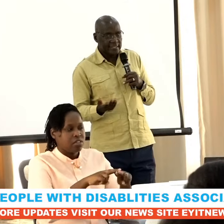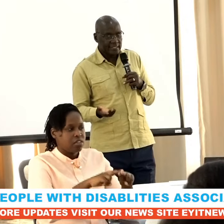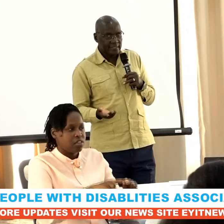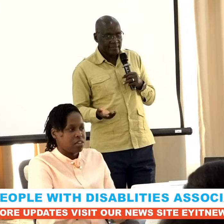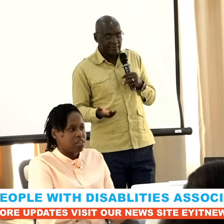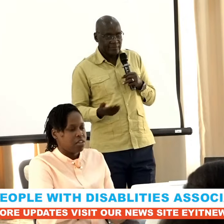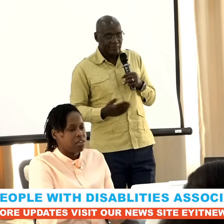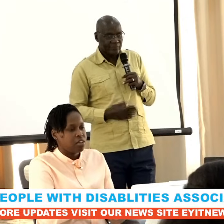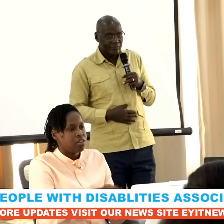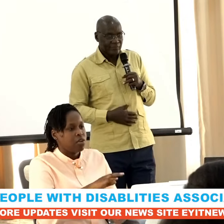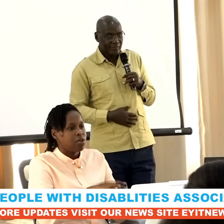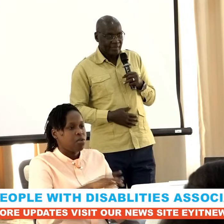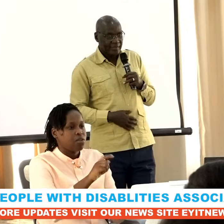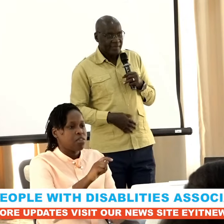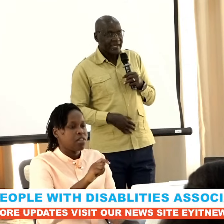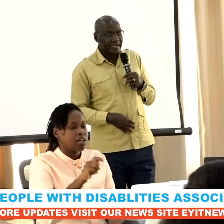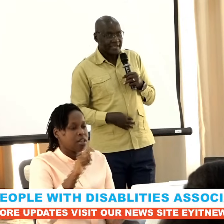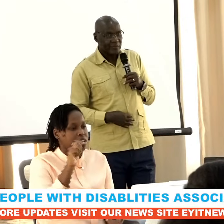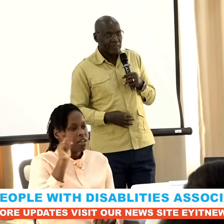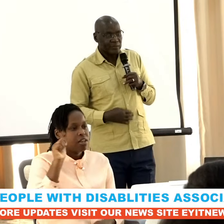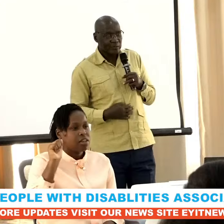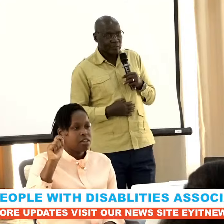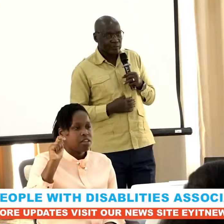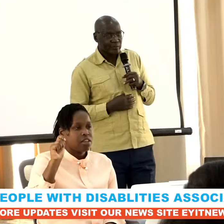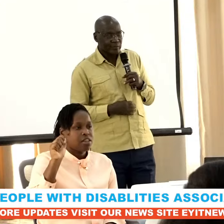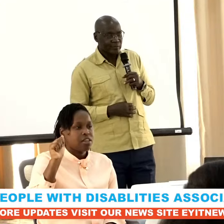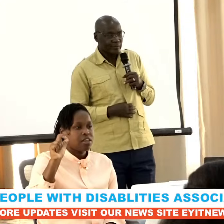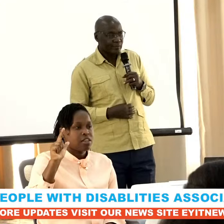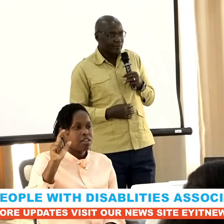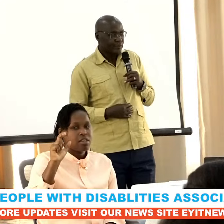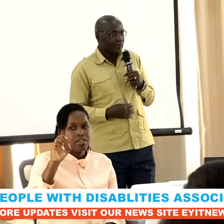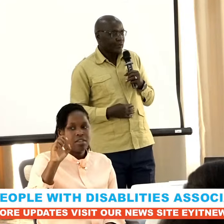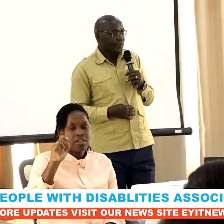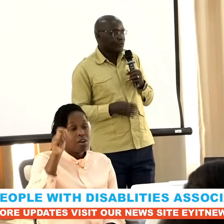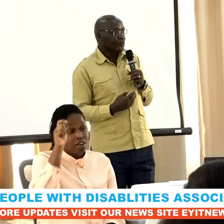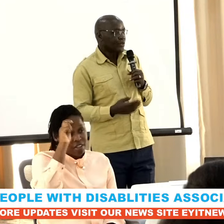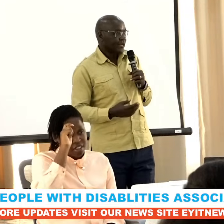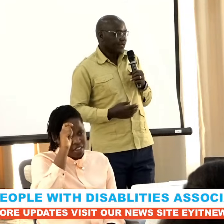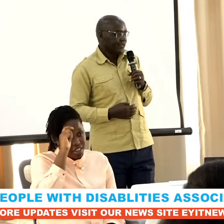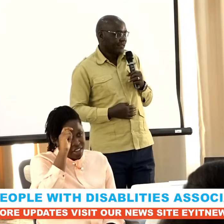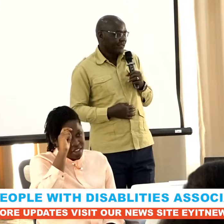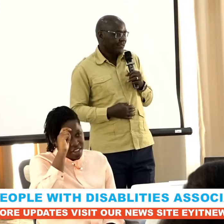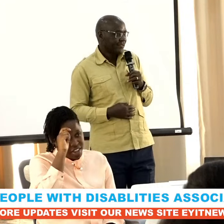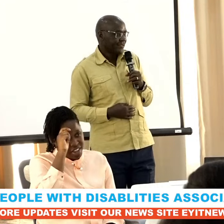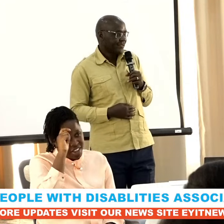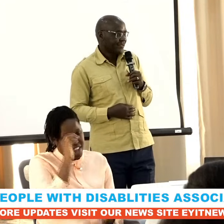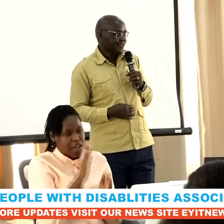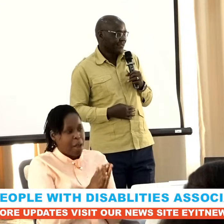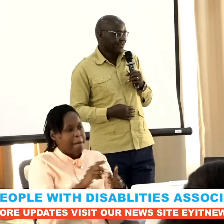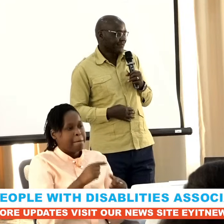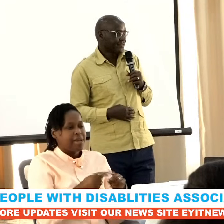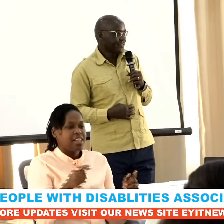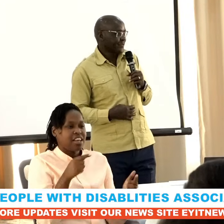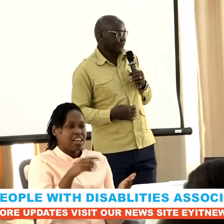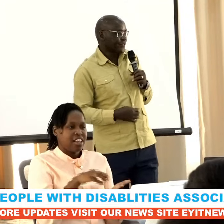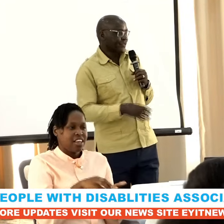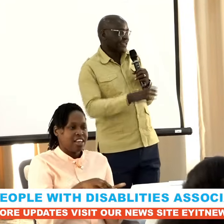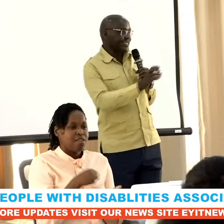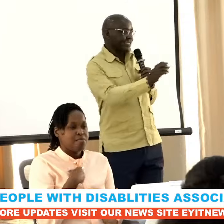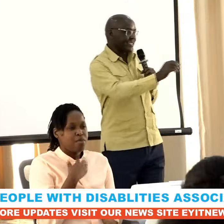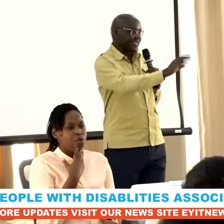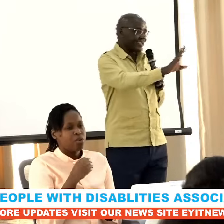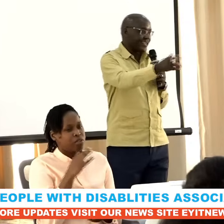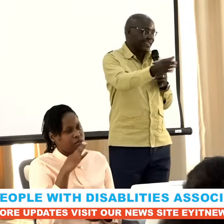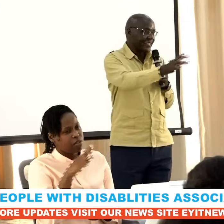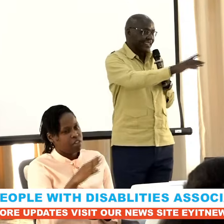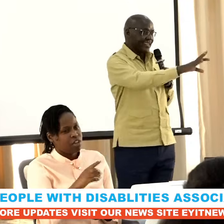a skill. But again, I want to caution you, don't lie. Because the person can